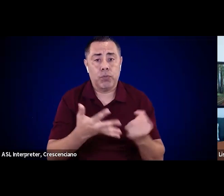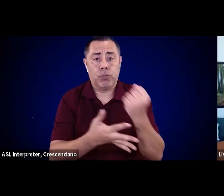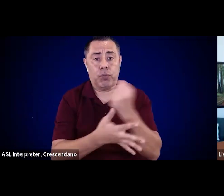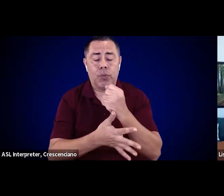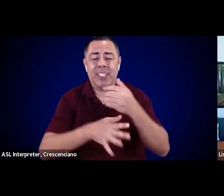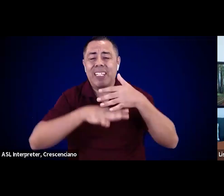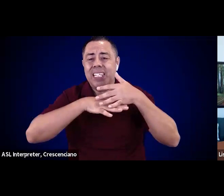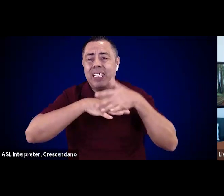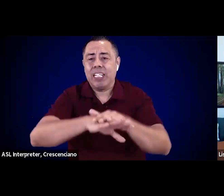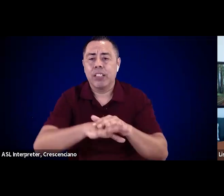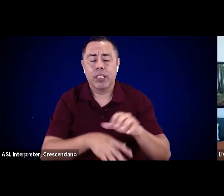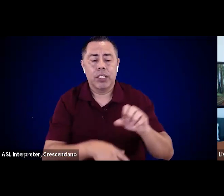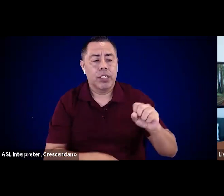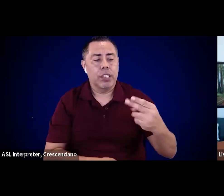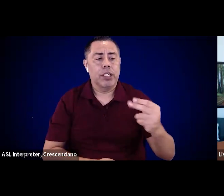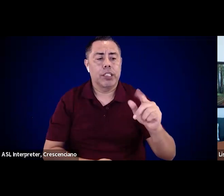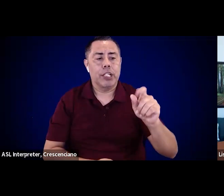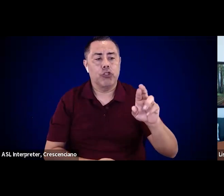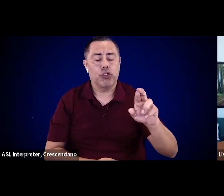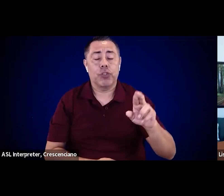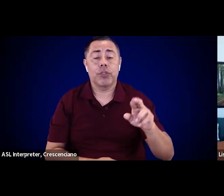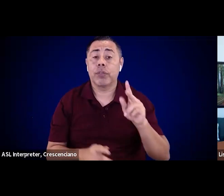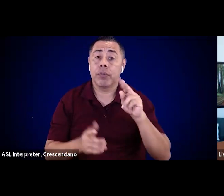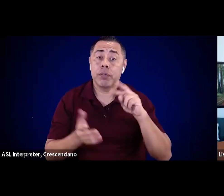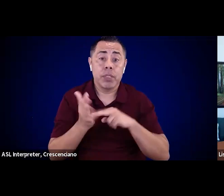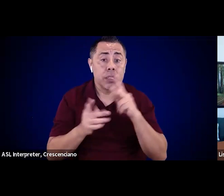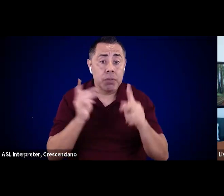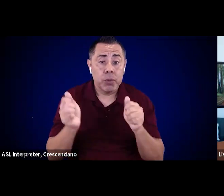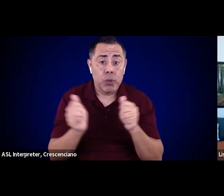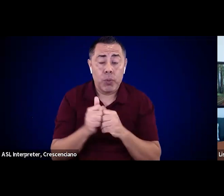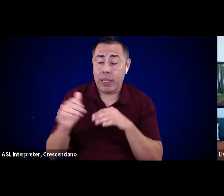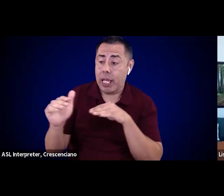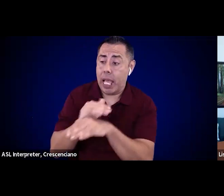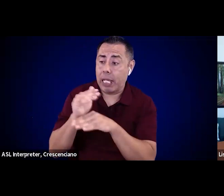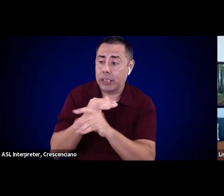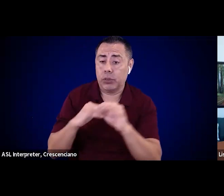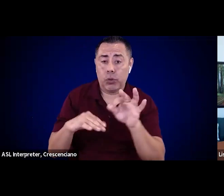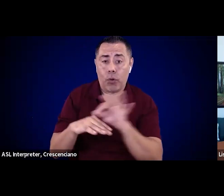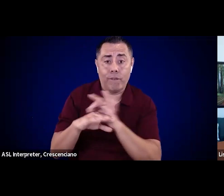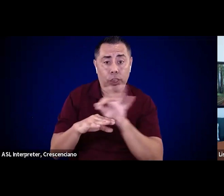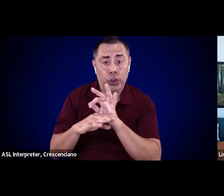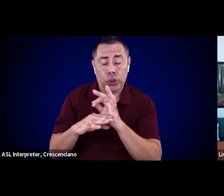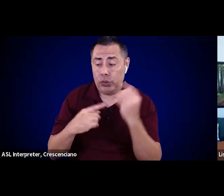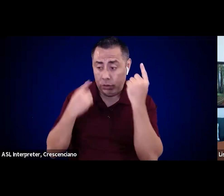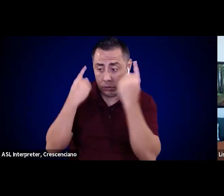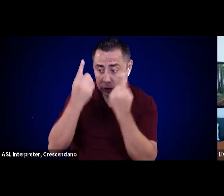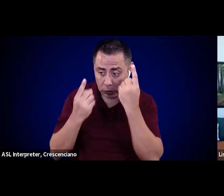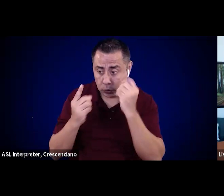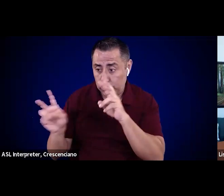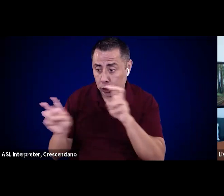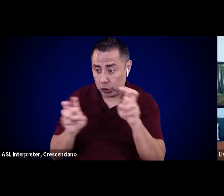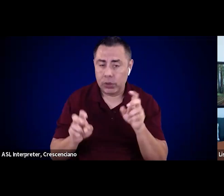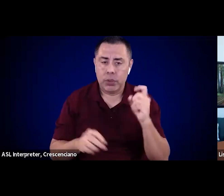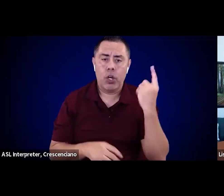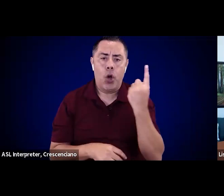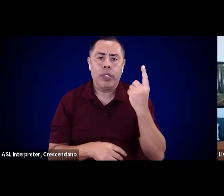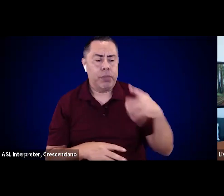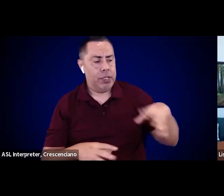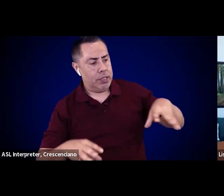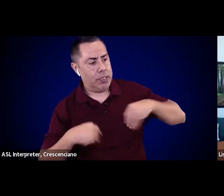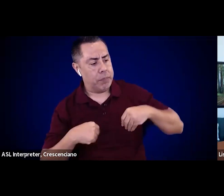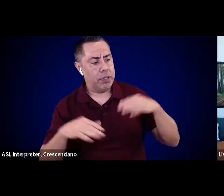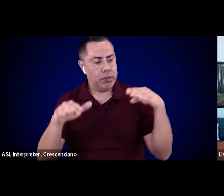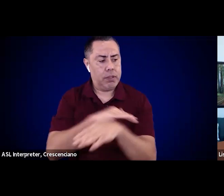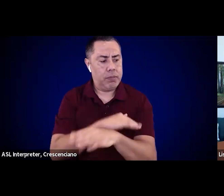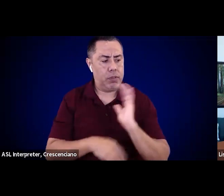access or functional considerations should always feel comfortable and confident coming to our shelters. We work with partners such as